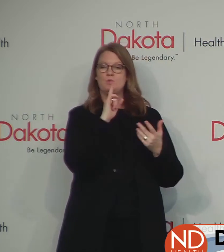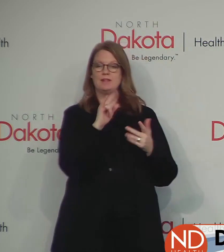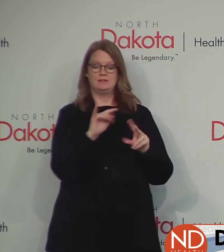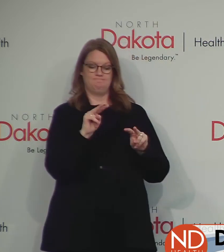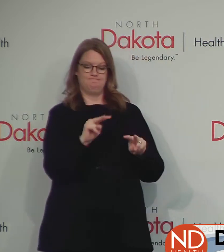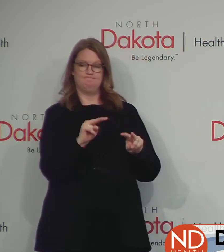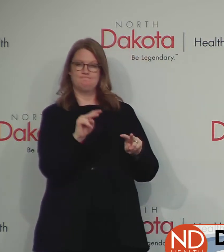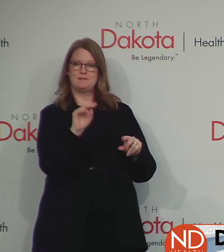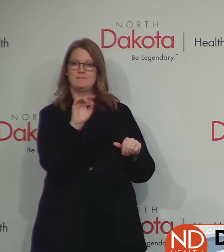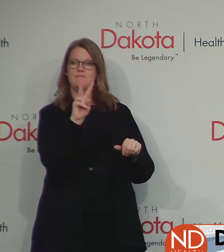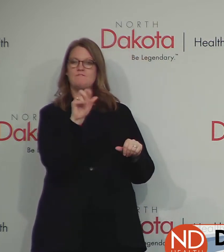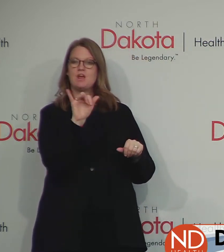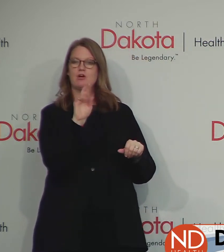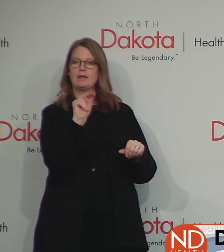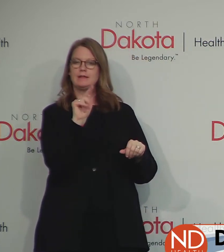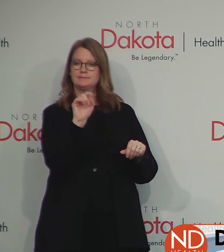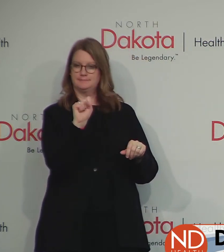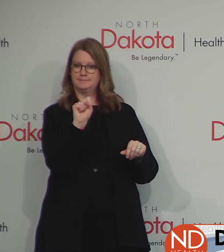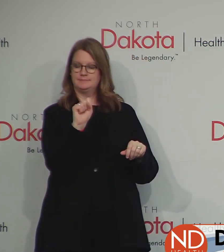these variants.